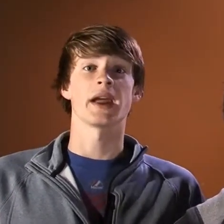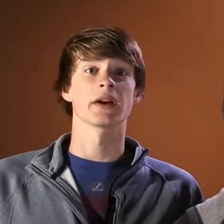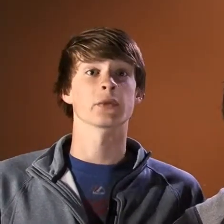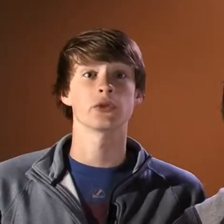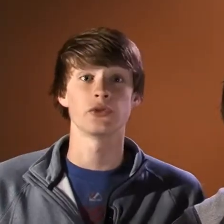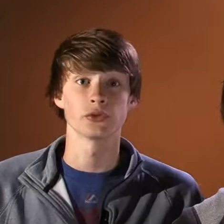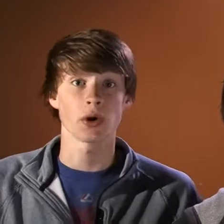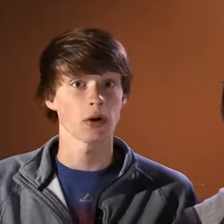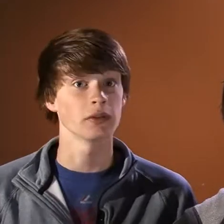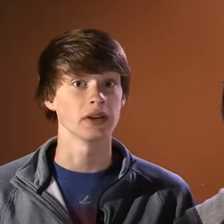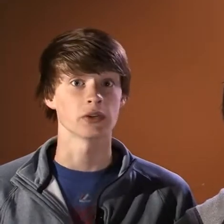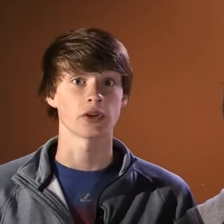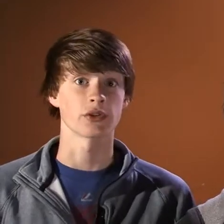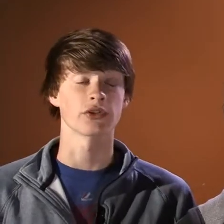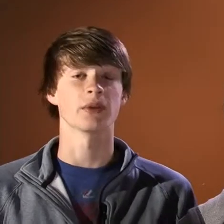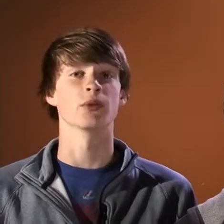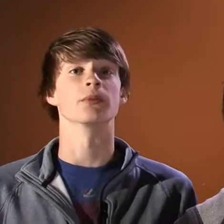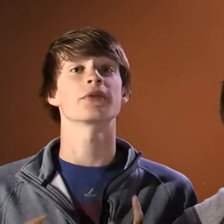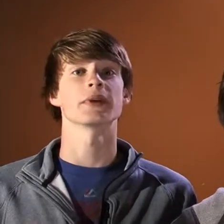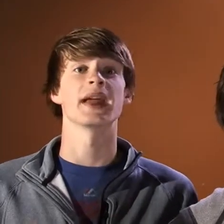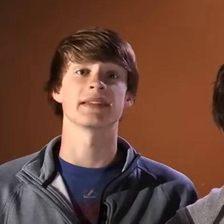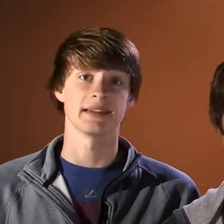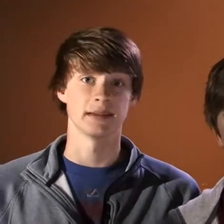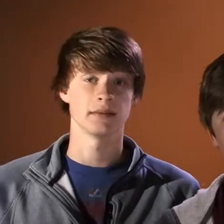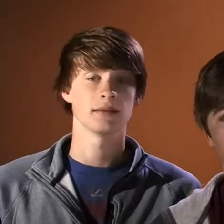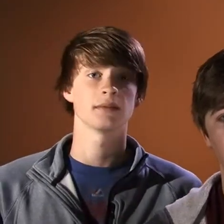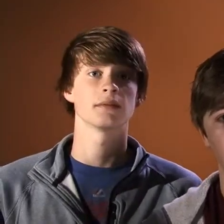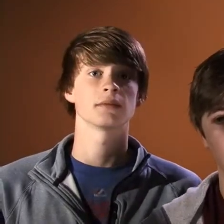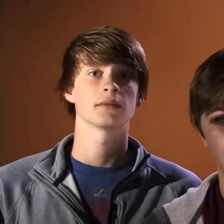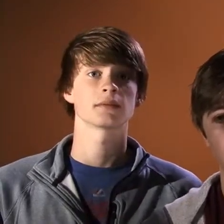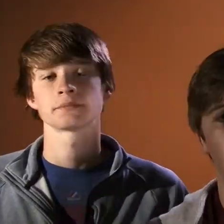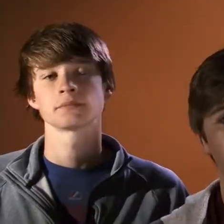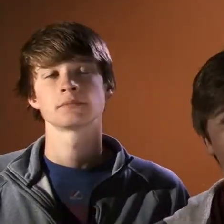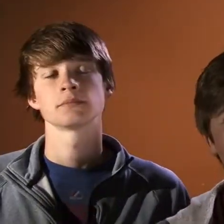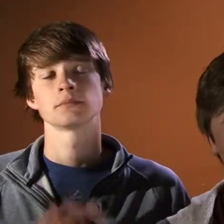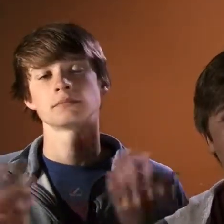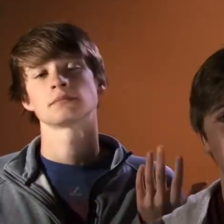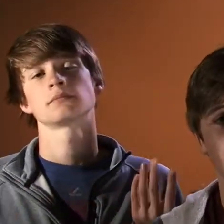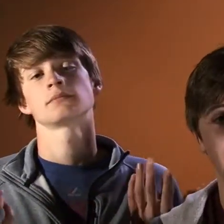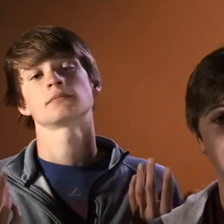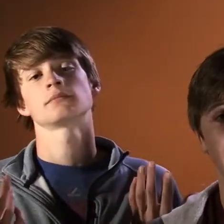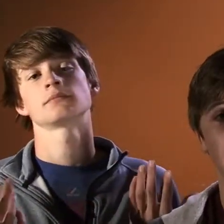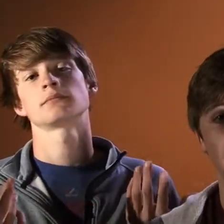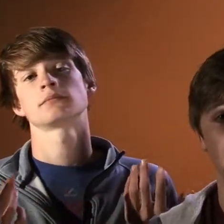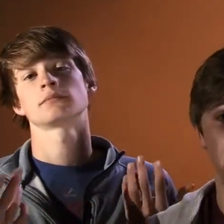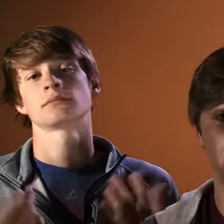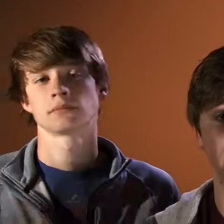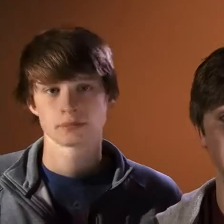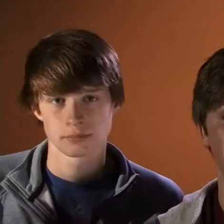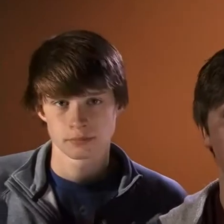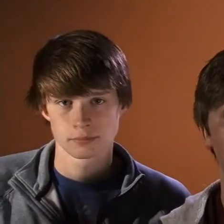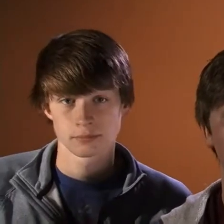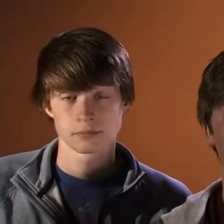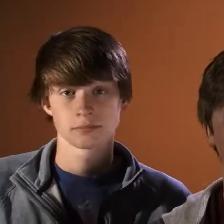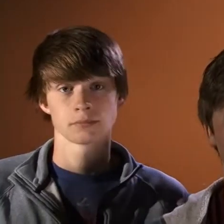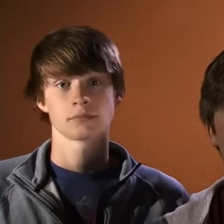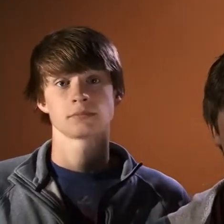Air Force Junior ROT instructors in room 318. Although you slackers have been given multiple opportunities to make up attendance for